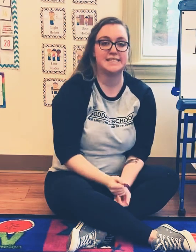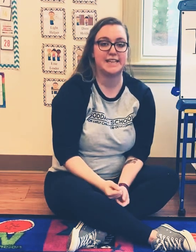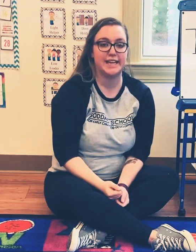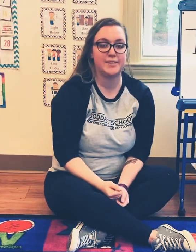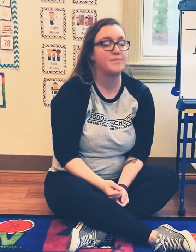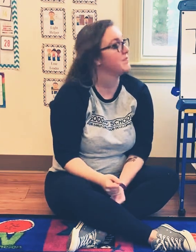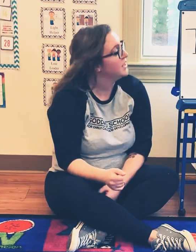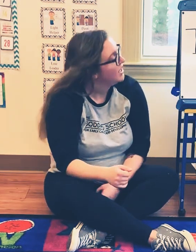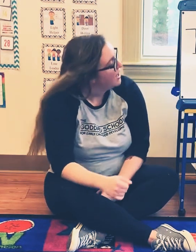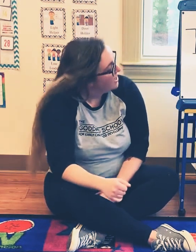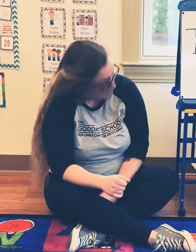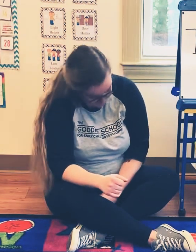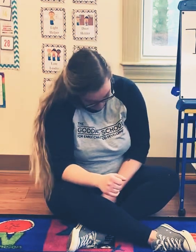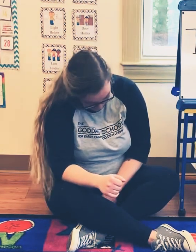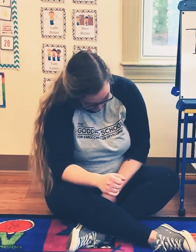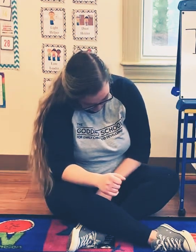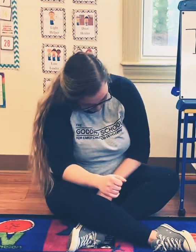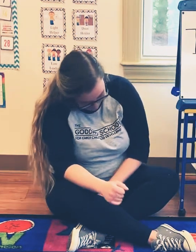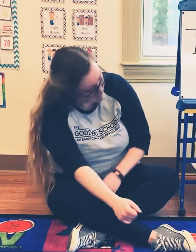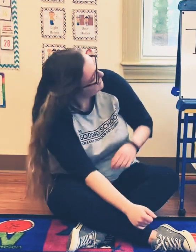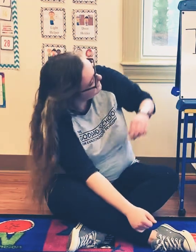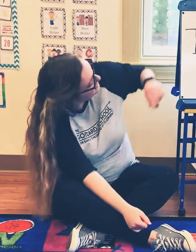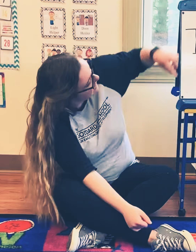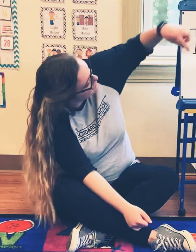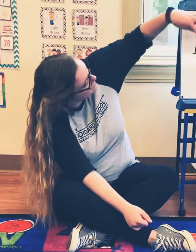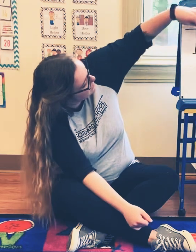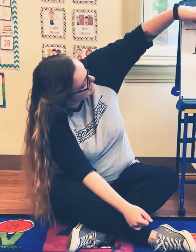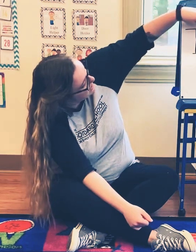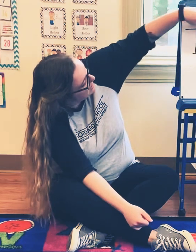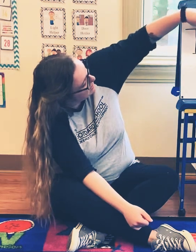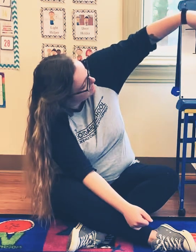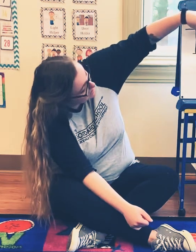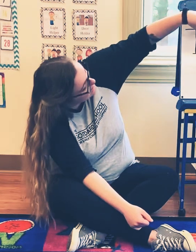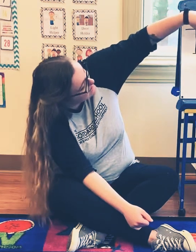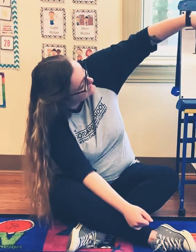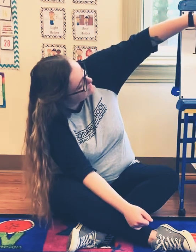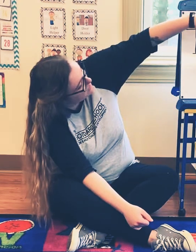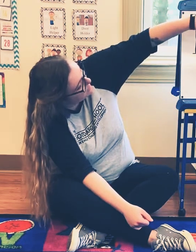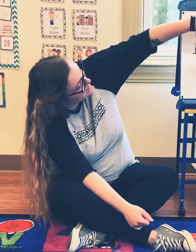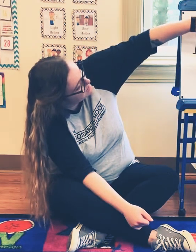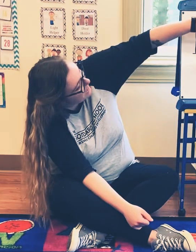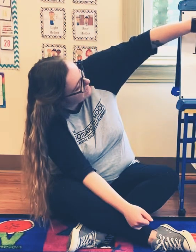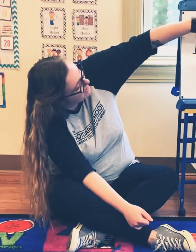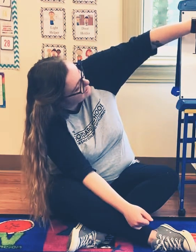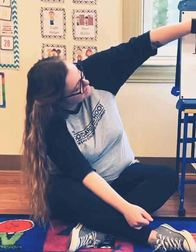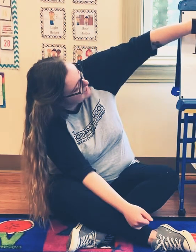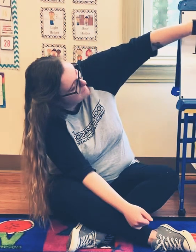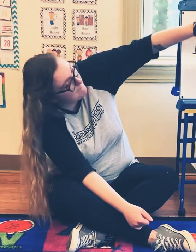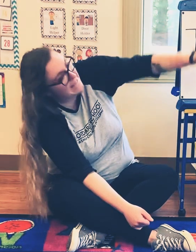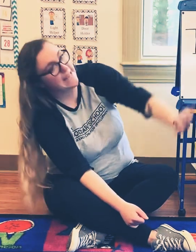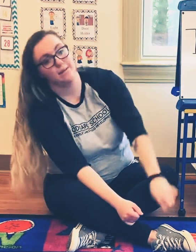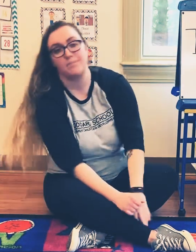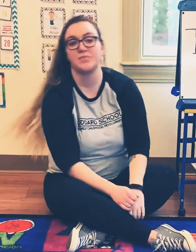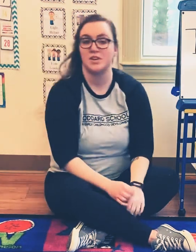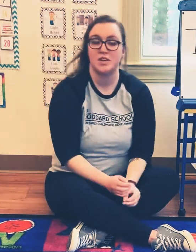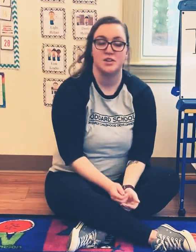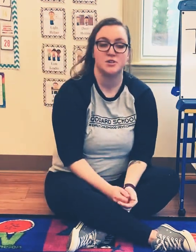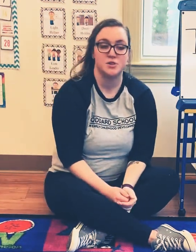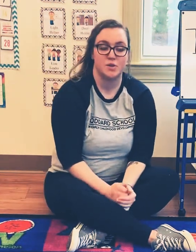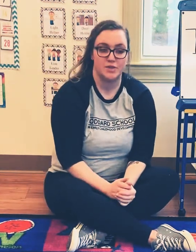silly. Good job. The next word, or the next letter in the word inspire is P. So the